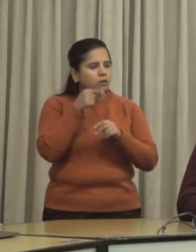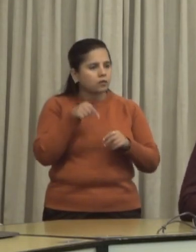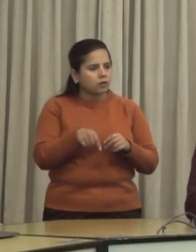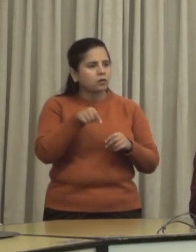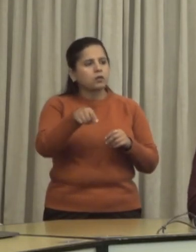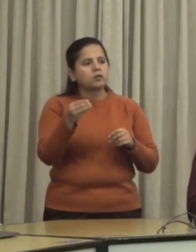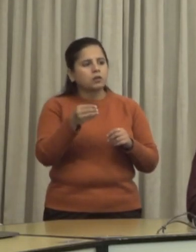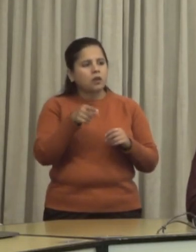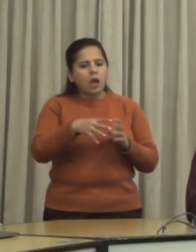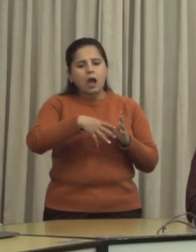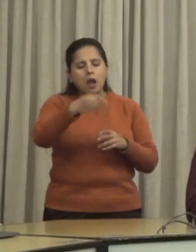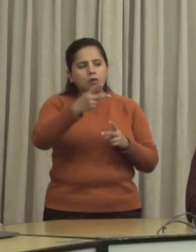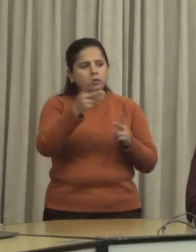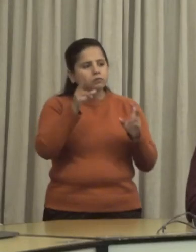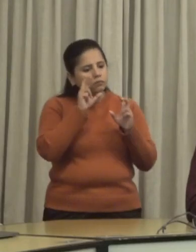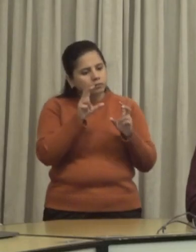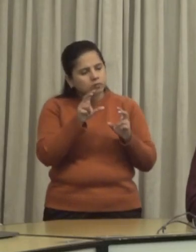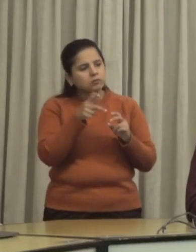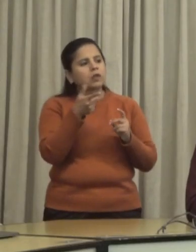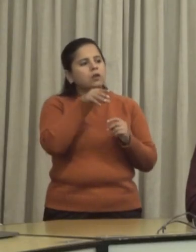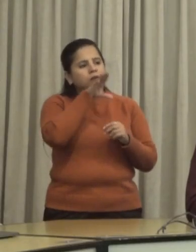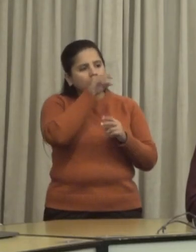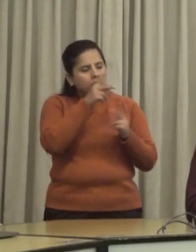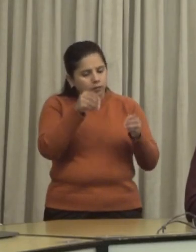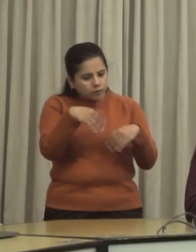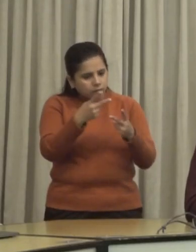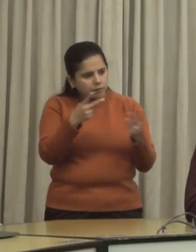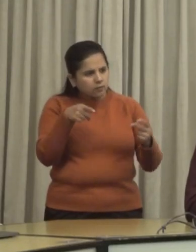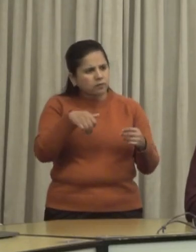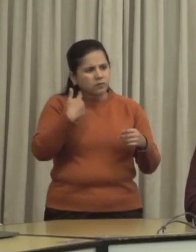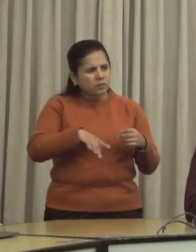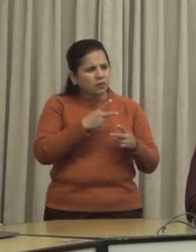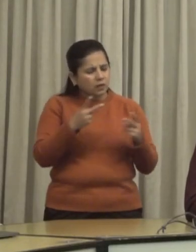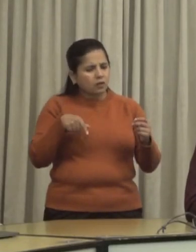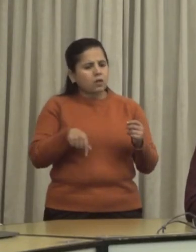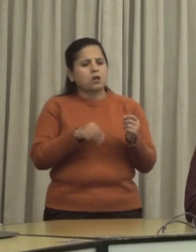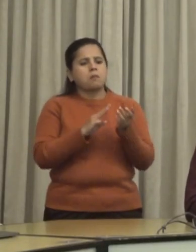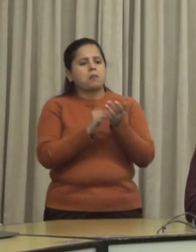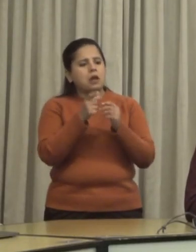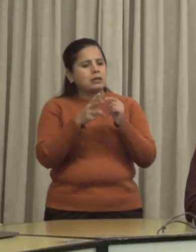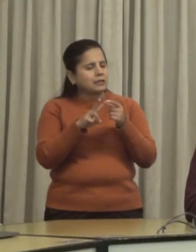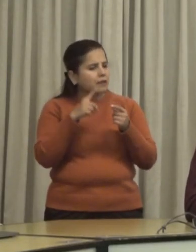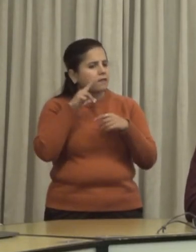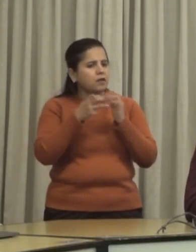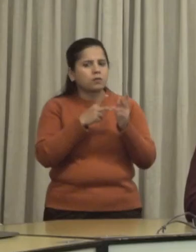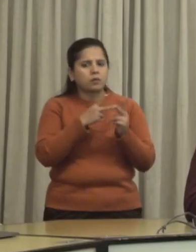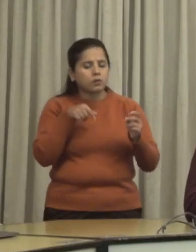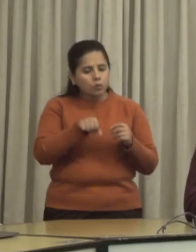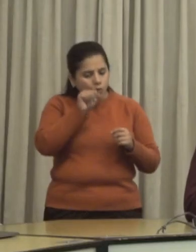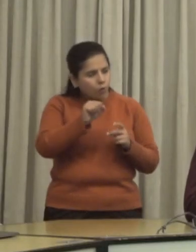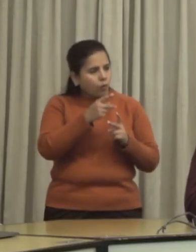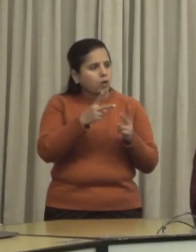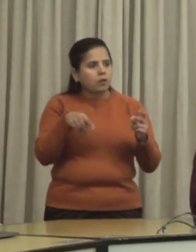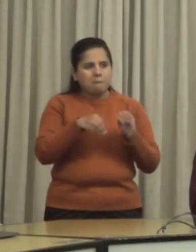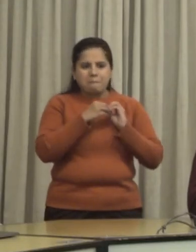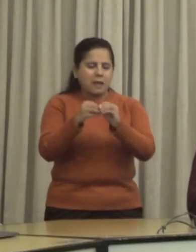quack who was just outside. So the quack was giving them very expensive multivitamins, very, very expensive multivitamins. Because multivitamin is a $1 billion